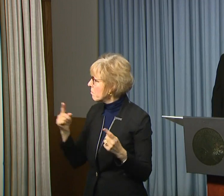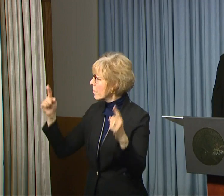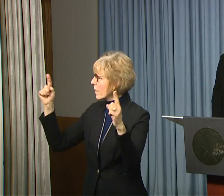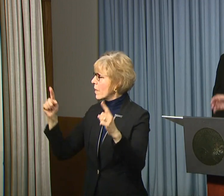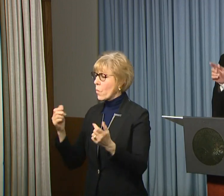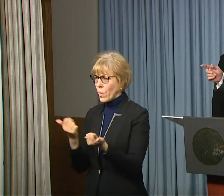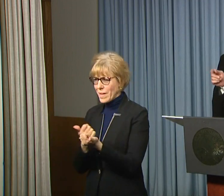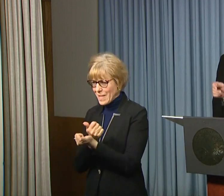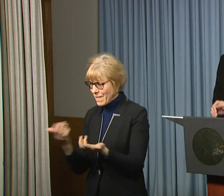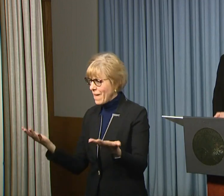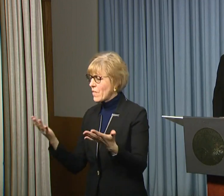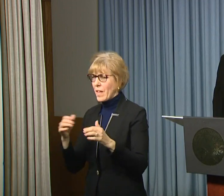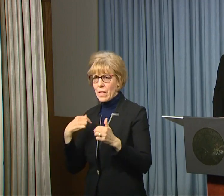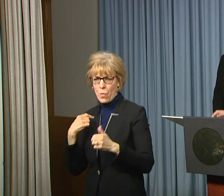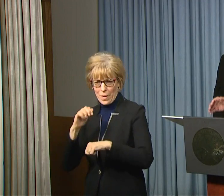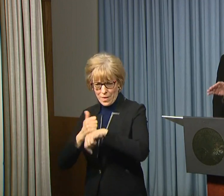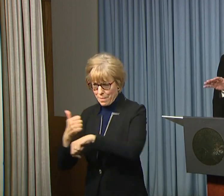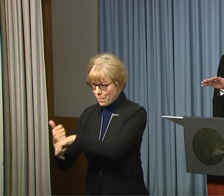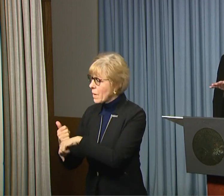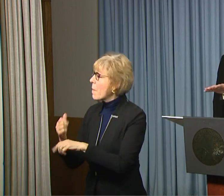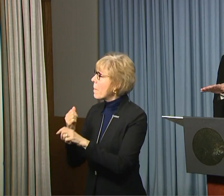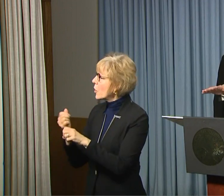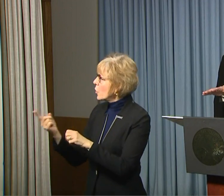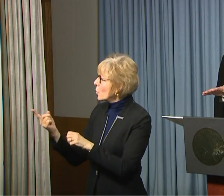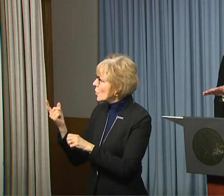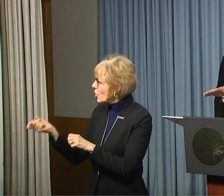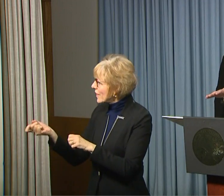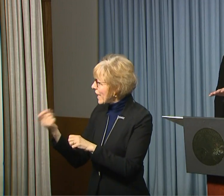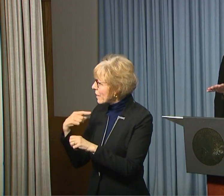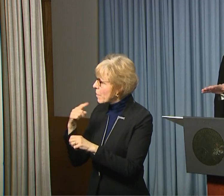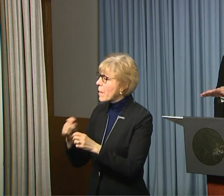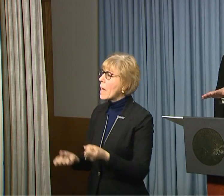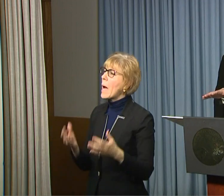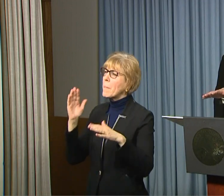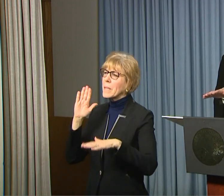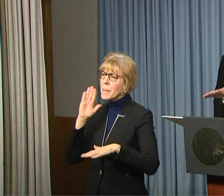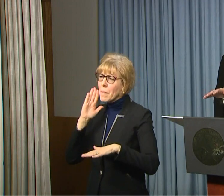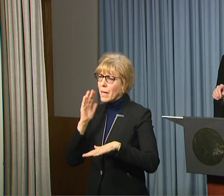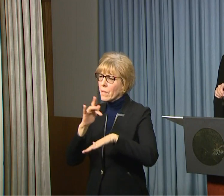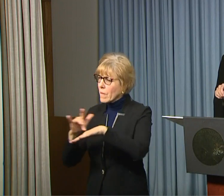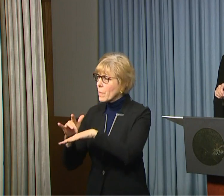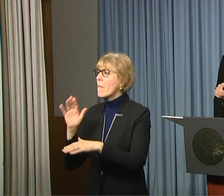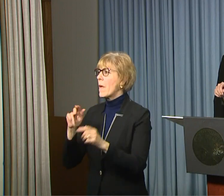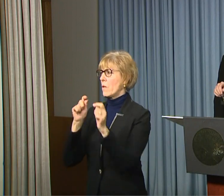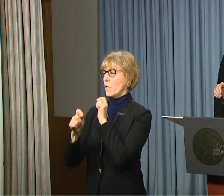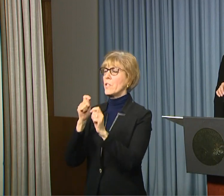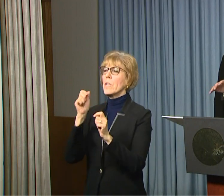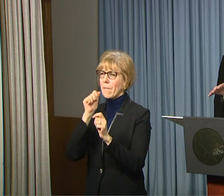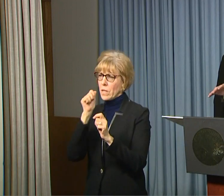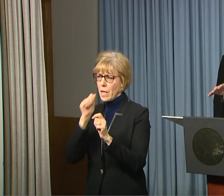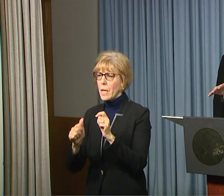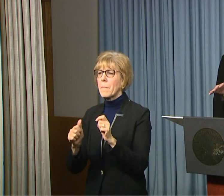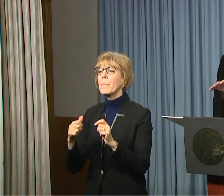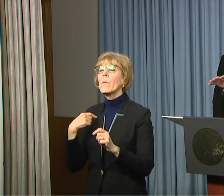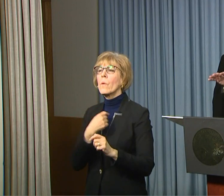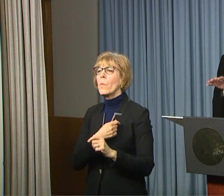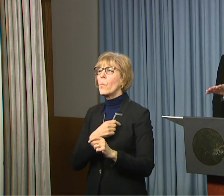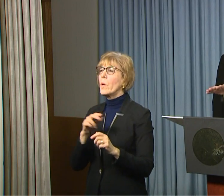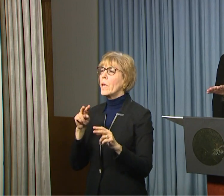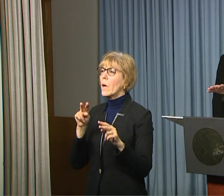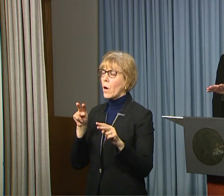we've implemented. I want to make sure I answered your question, though. You asked about number of beds. That's changing every day. And we are looking at